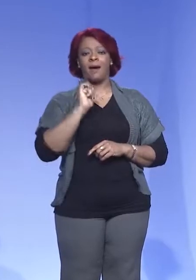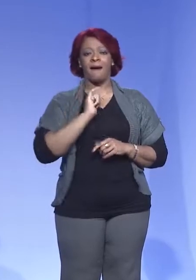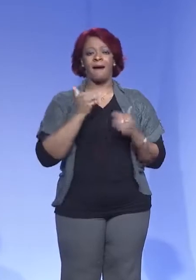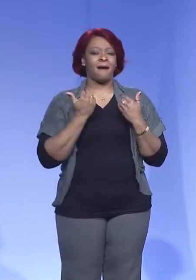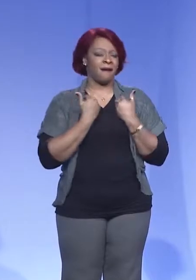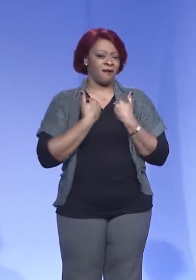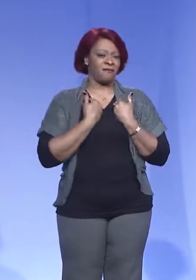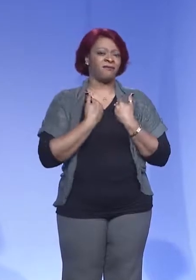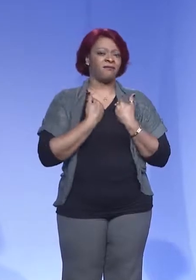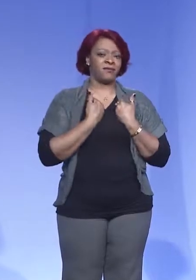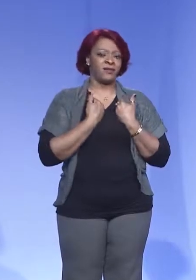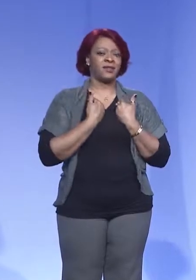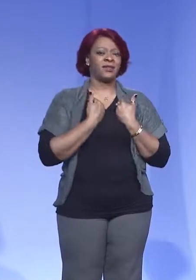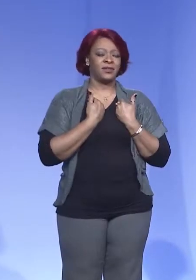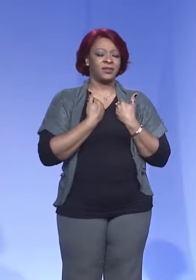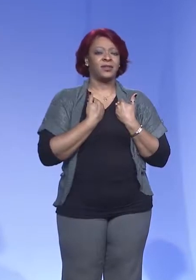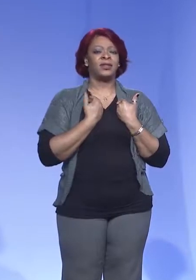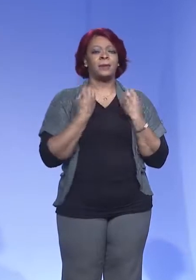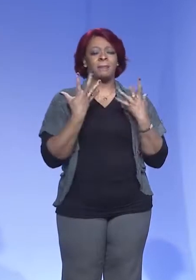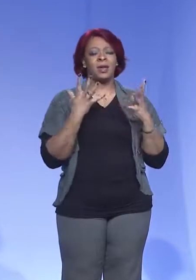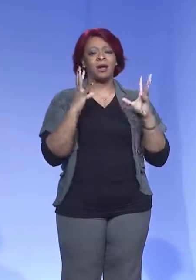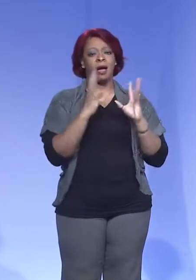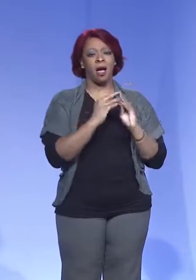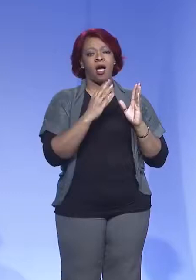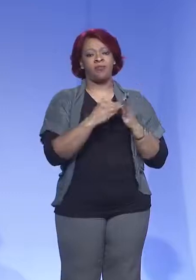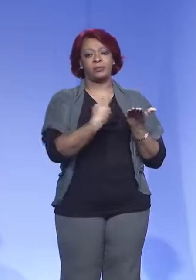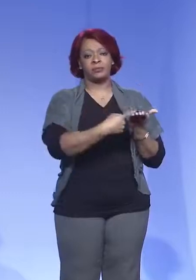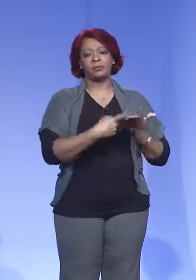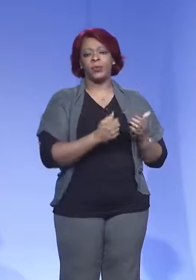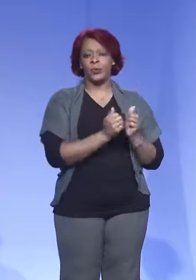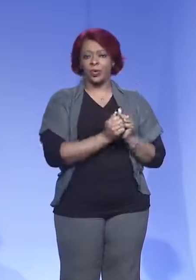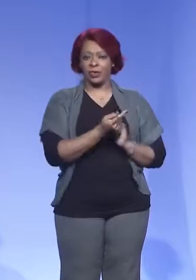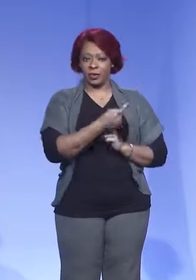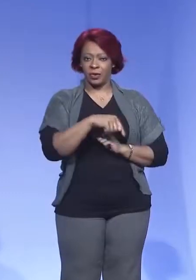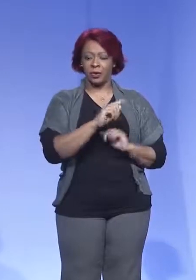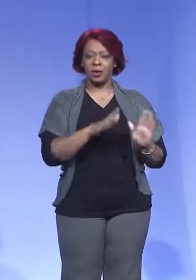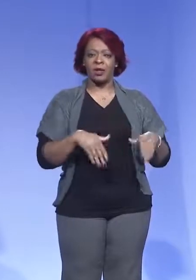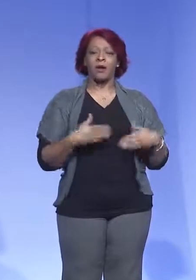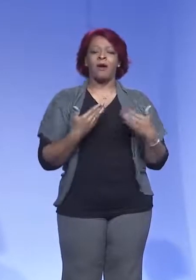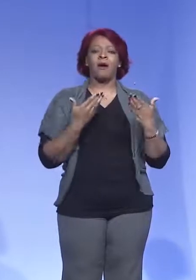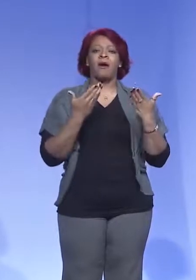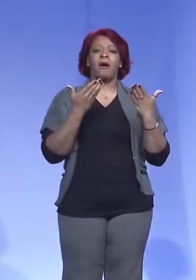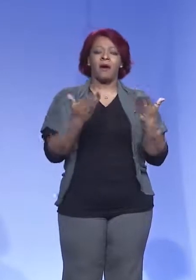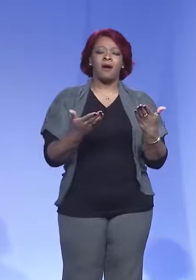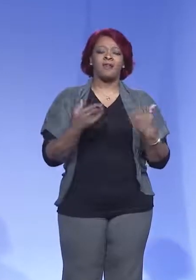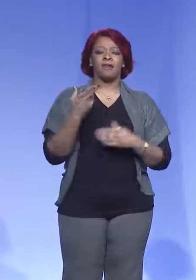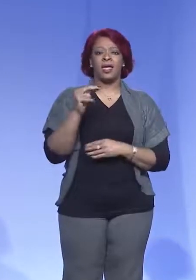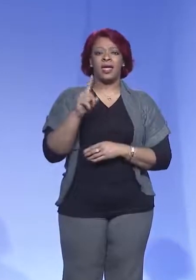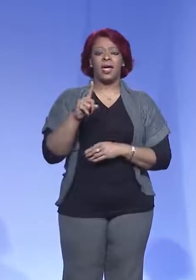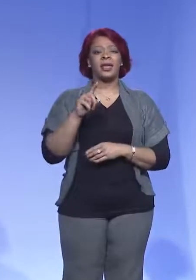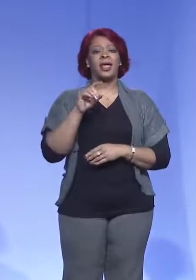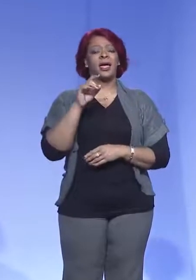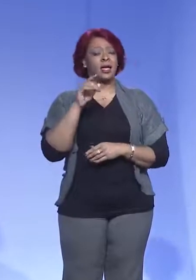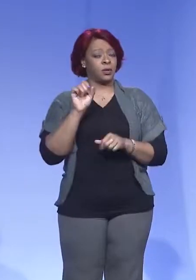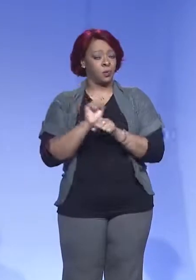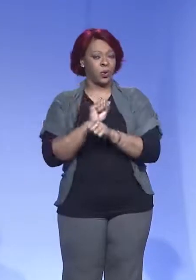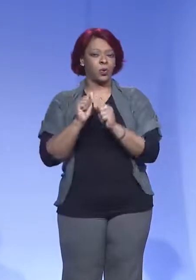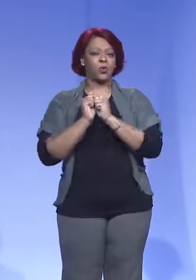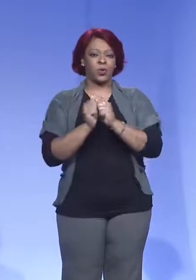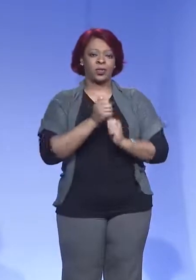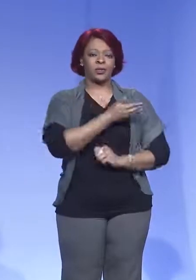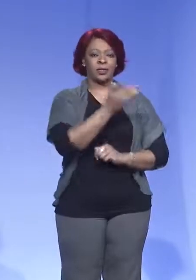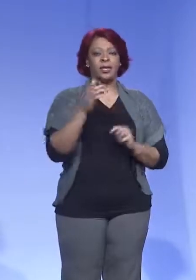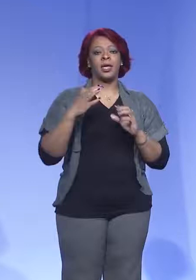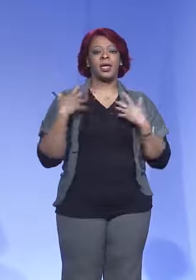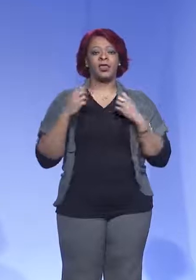had a video conference last week, to offer the hand of the Mexican consulate to work together in